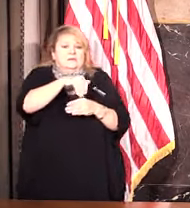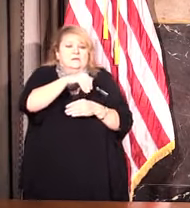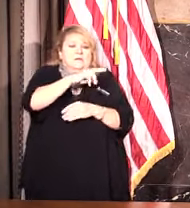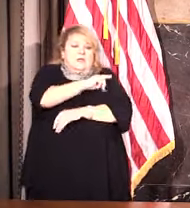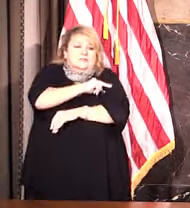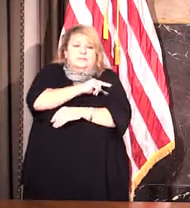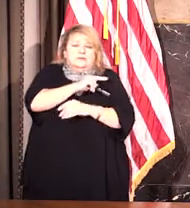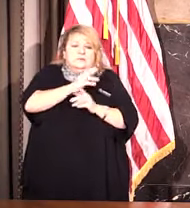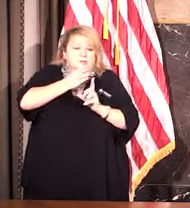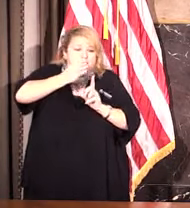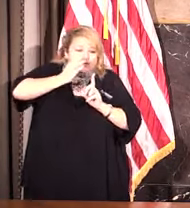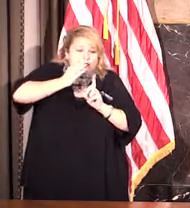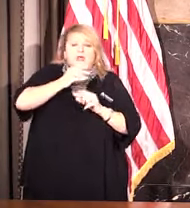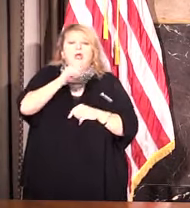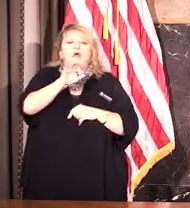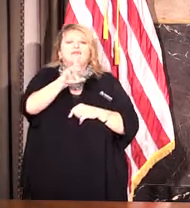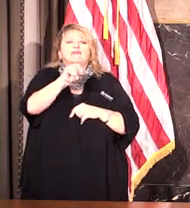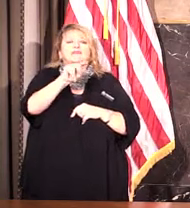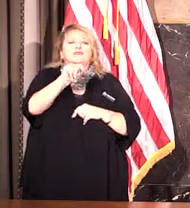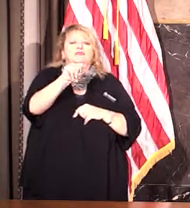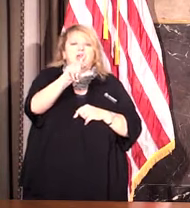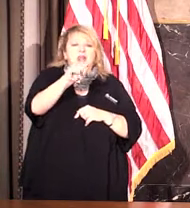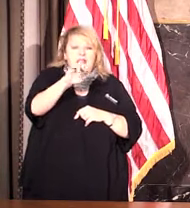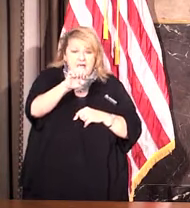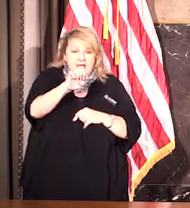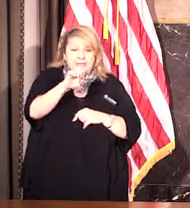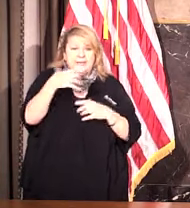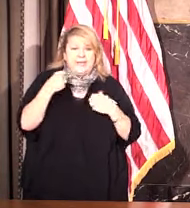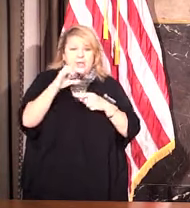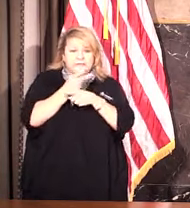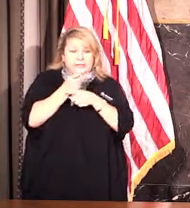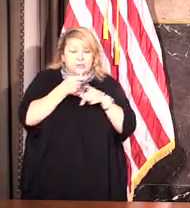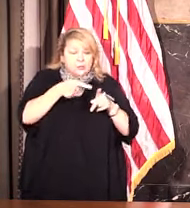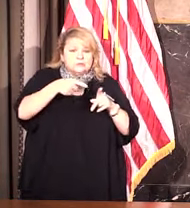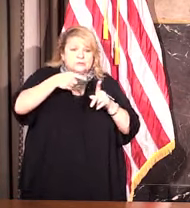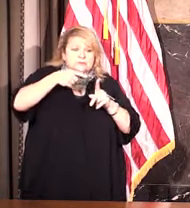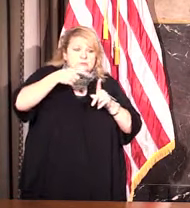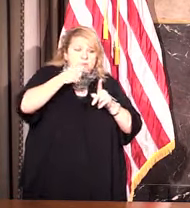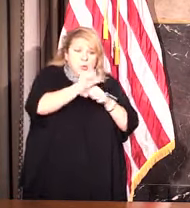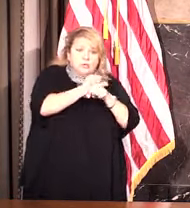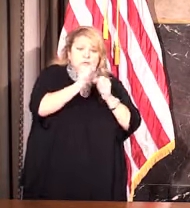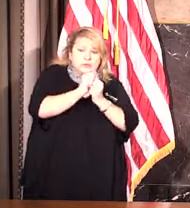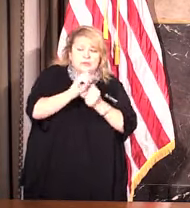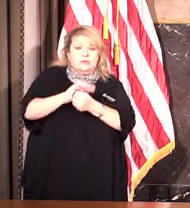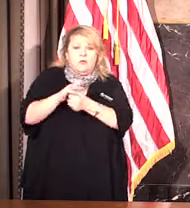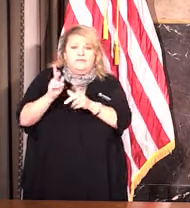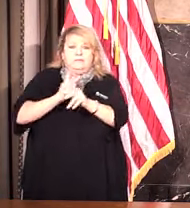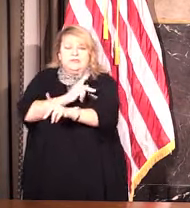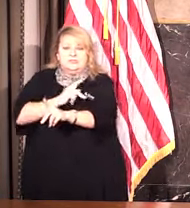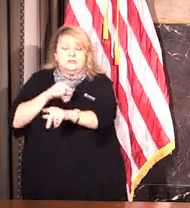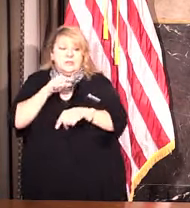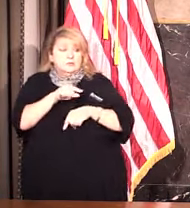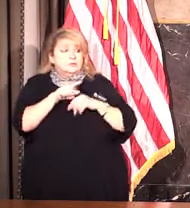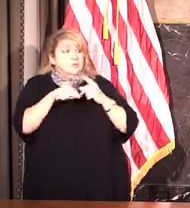perhaps before the end of the year. The second group of citizens that will receive priority vaccinations when that vaccine